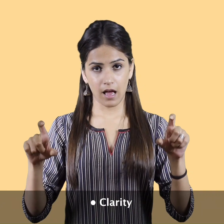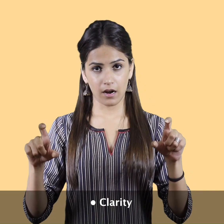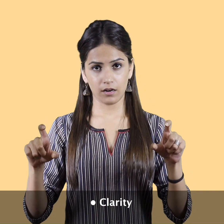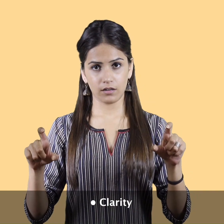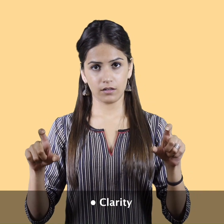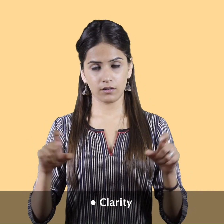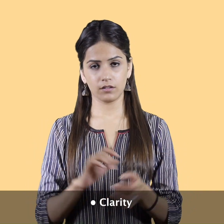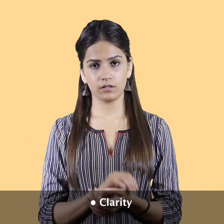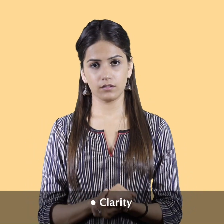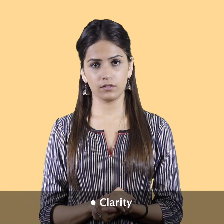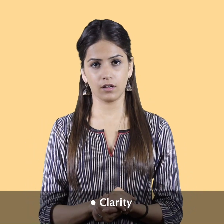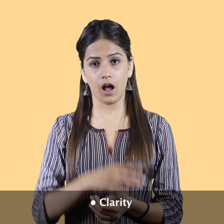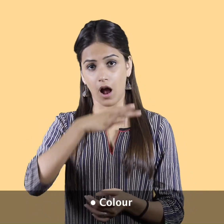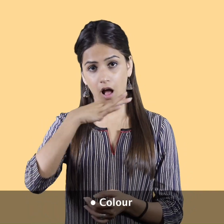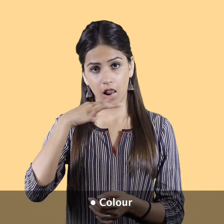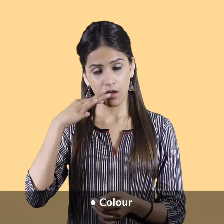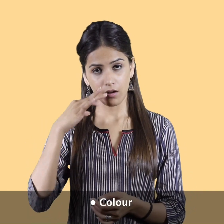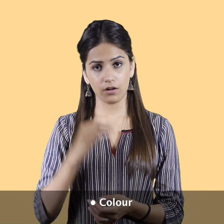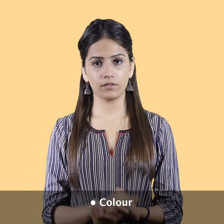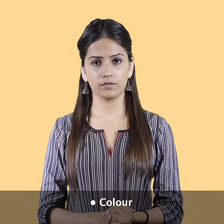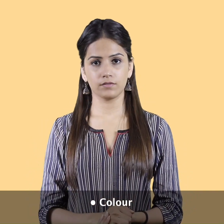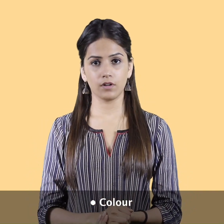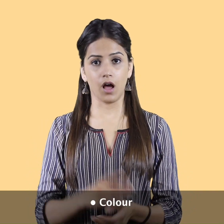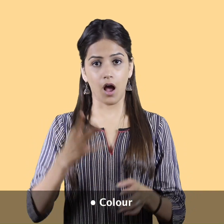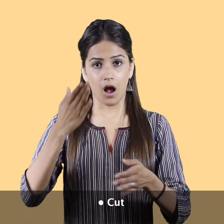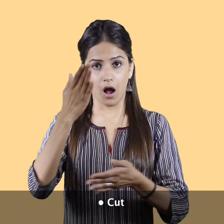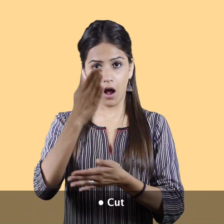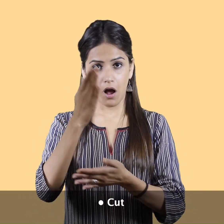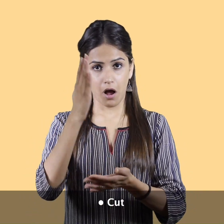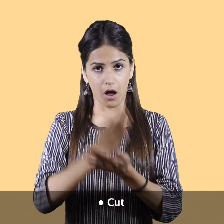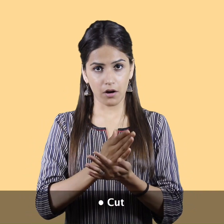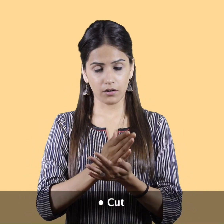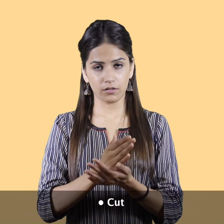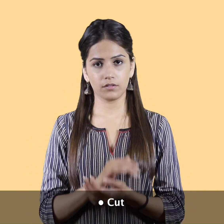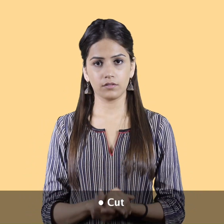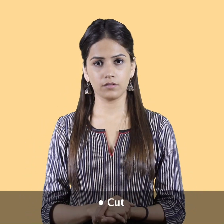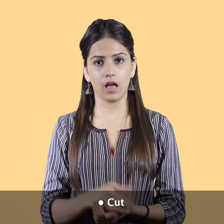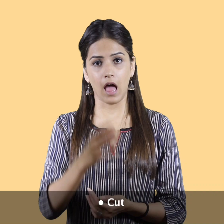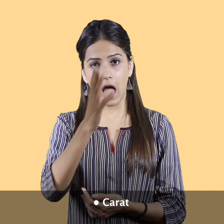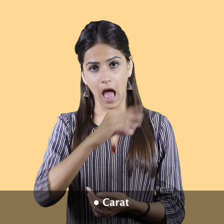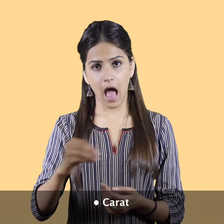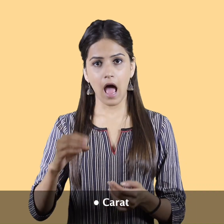Clarity, color, cut, carat.